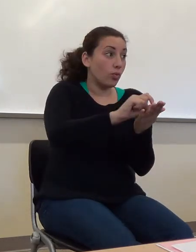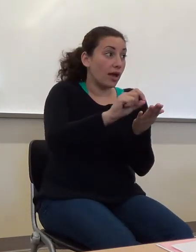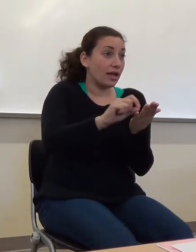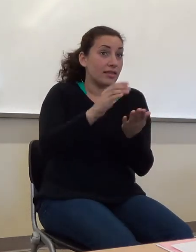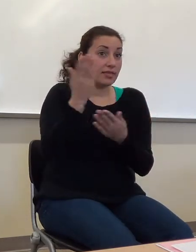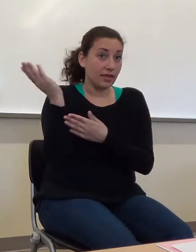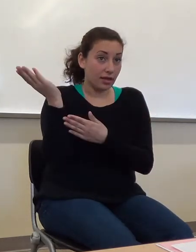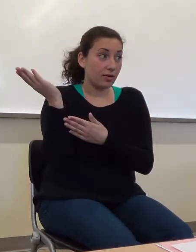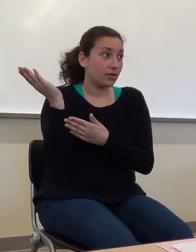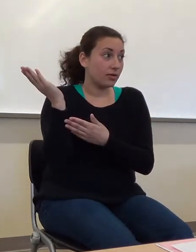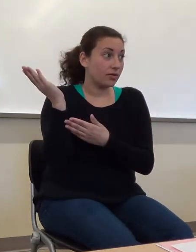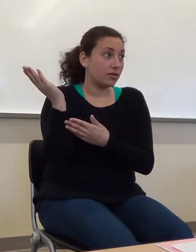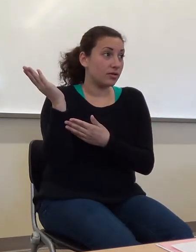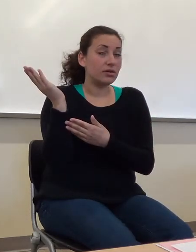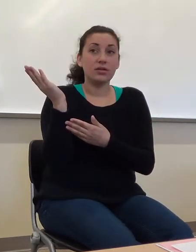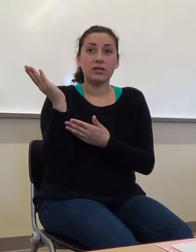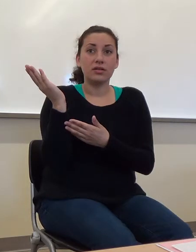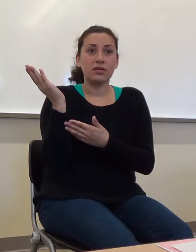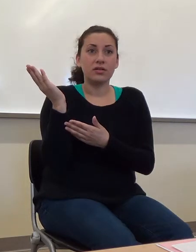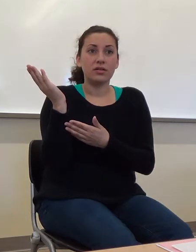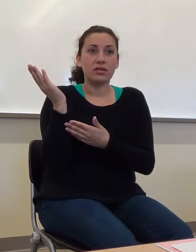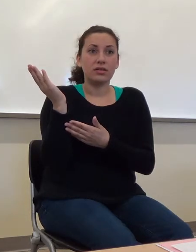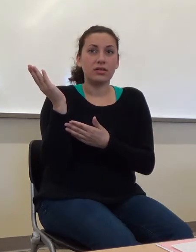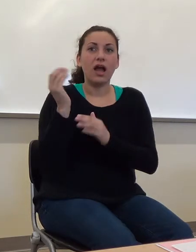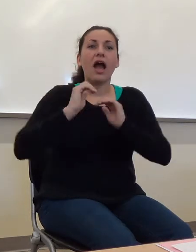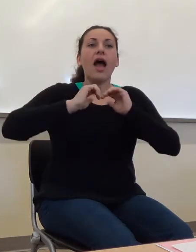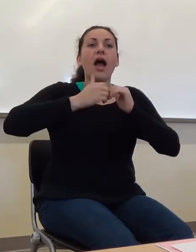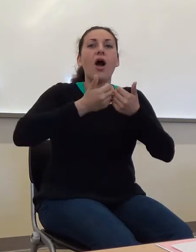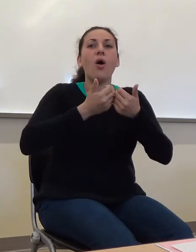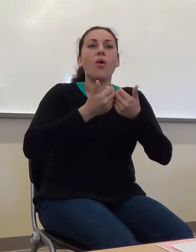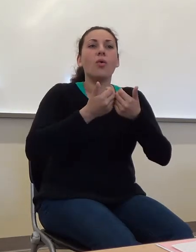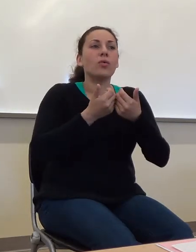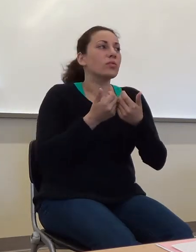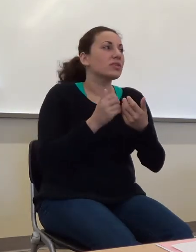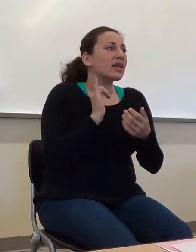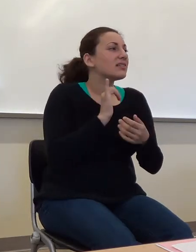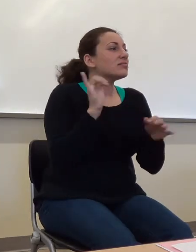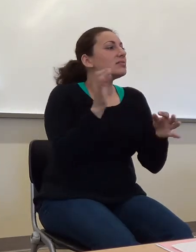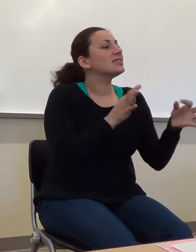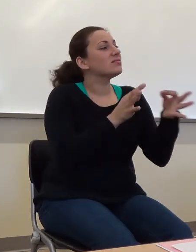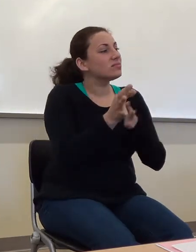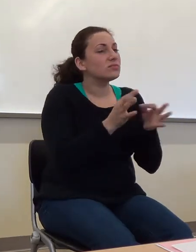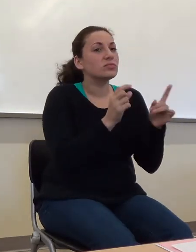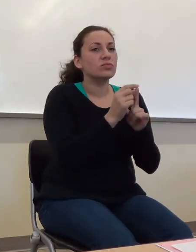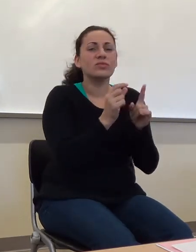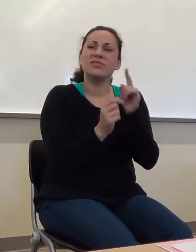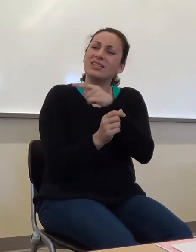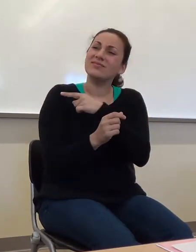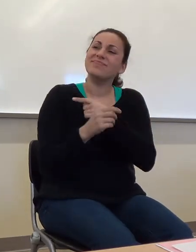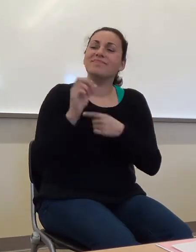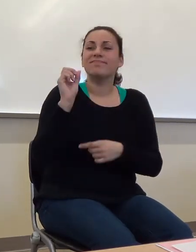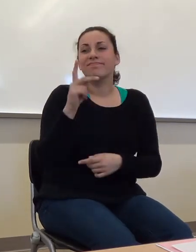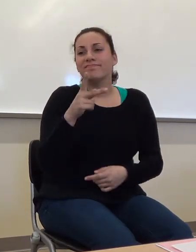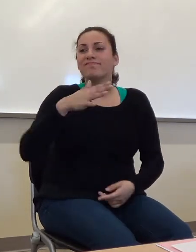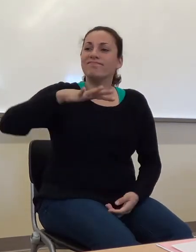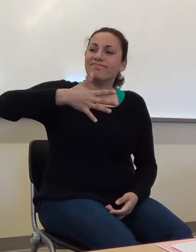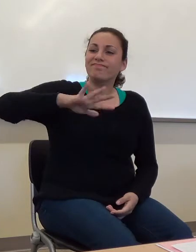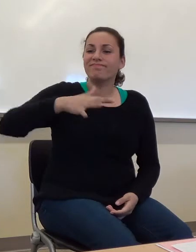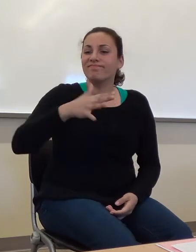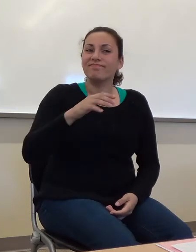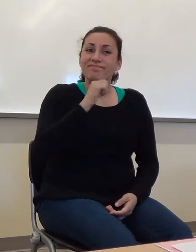to pretty much, how can you make the same for problems? That was okay,